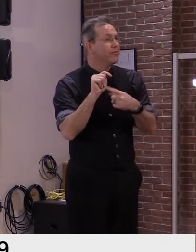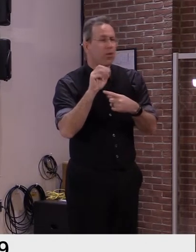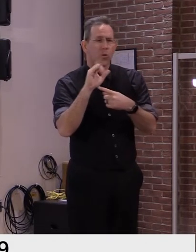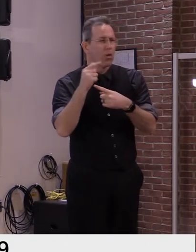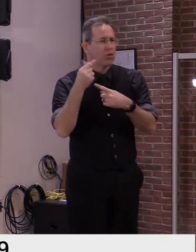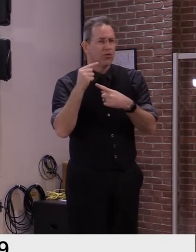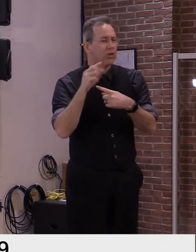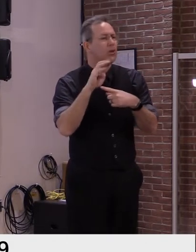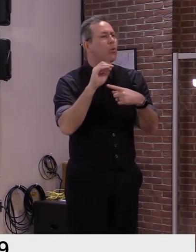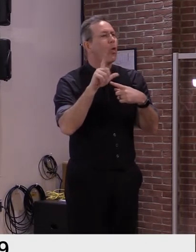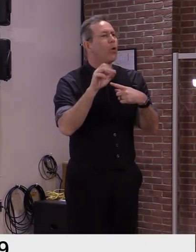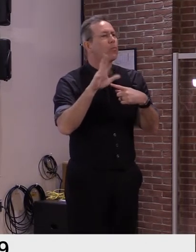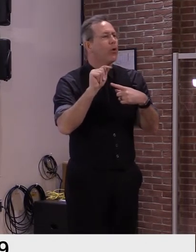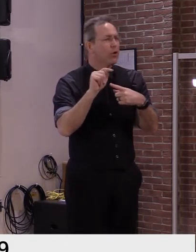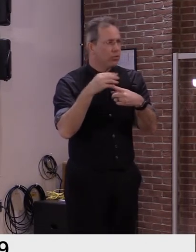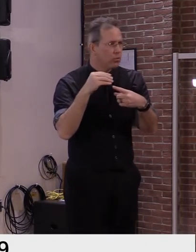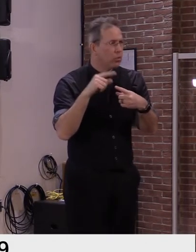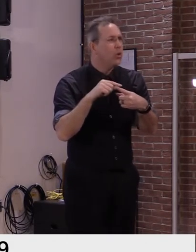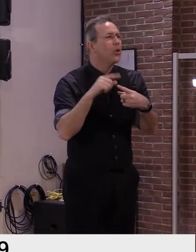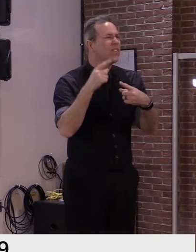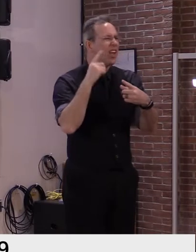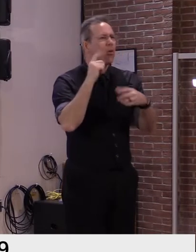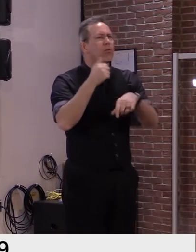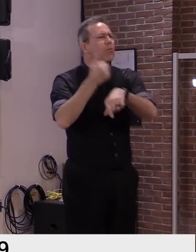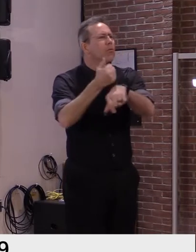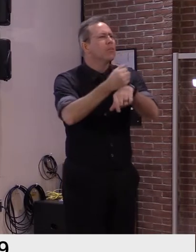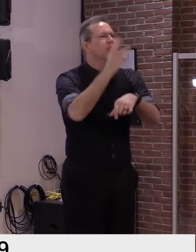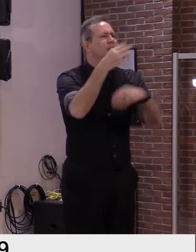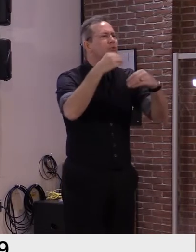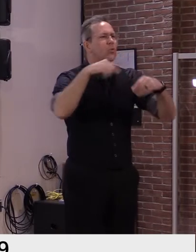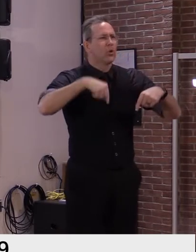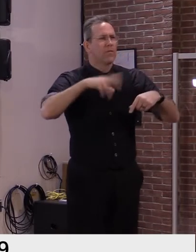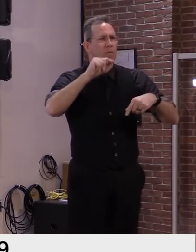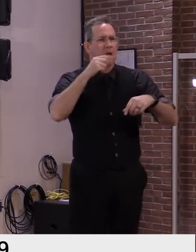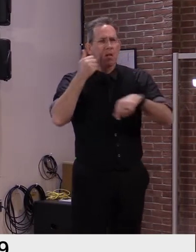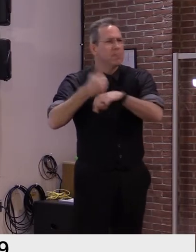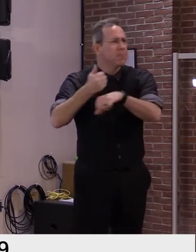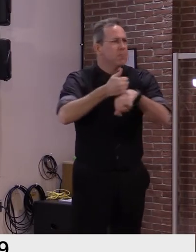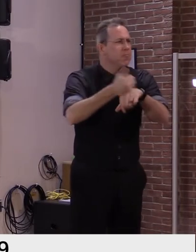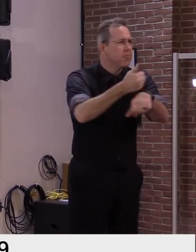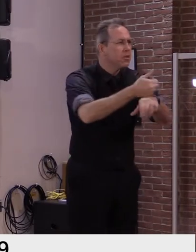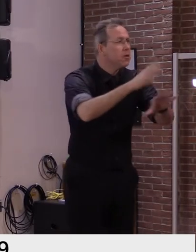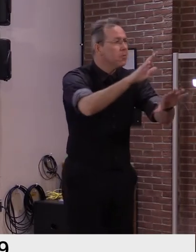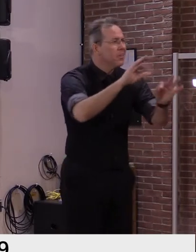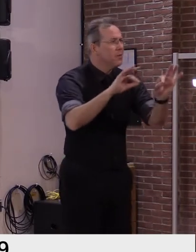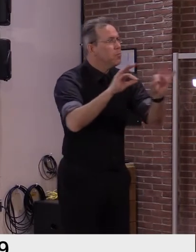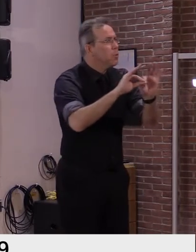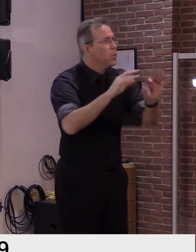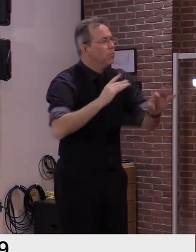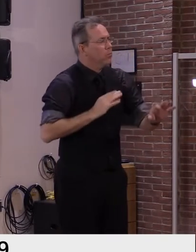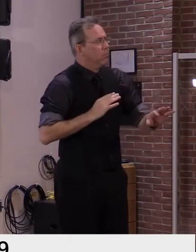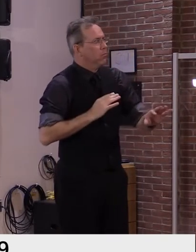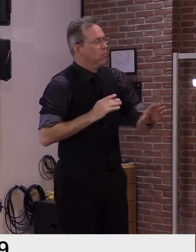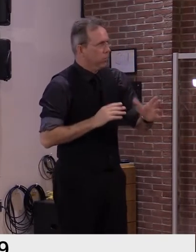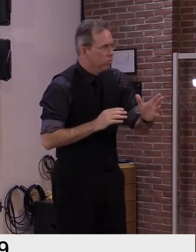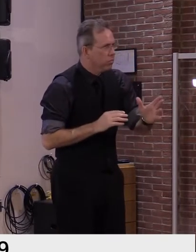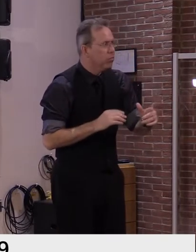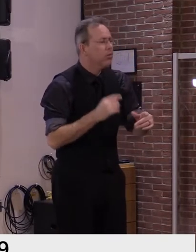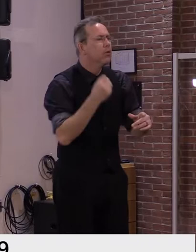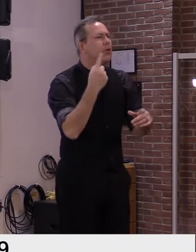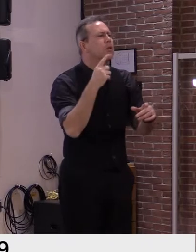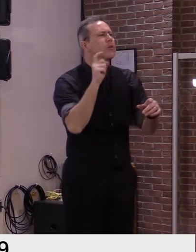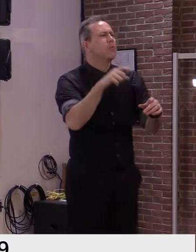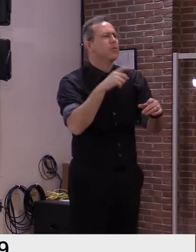in Vermont. This is important, so I want to highlight this. You must register for these appointments through the